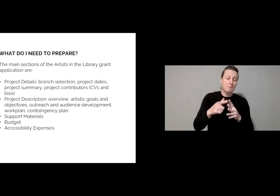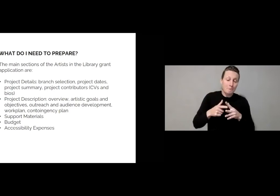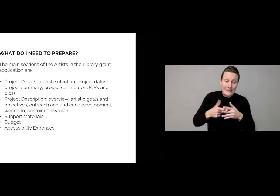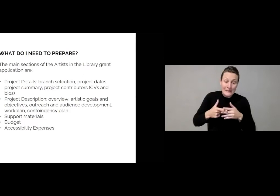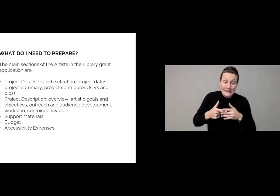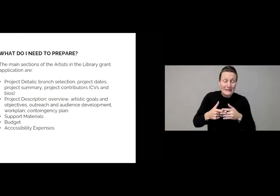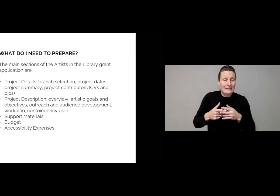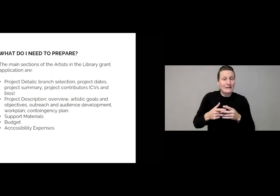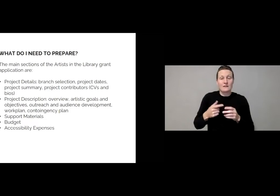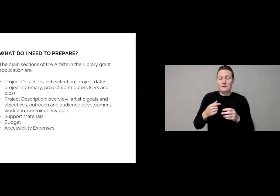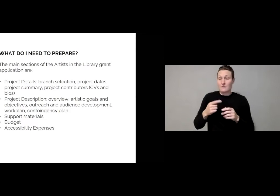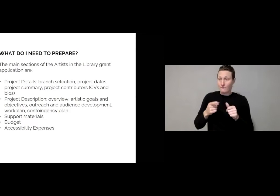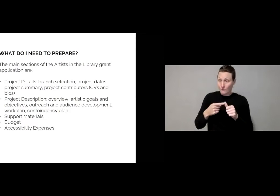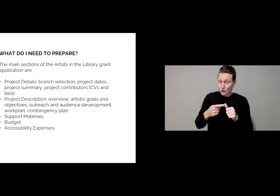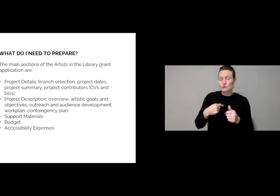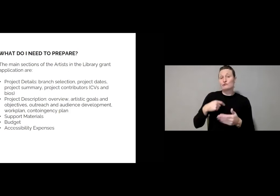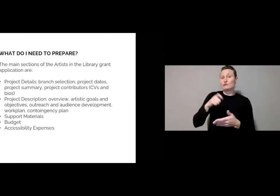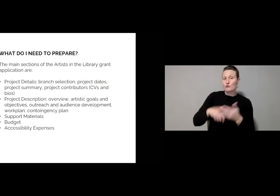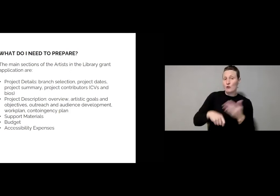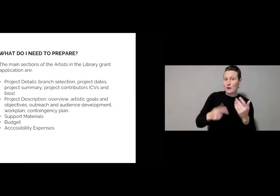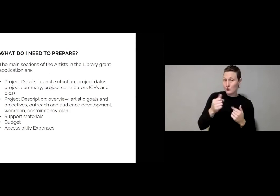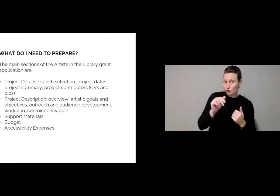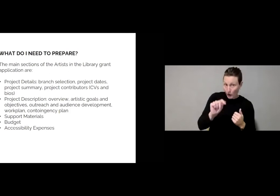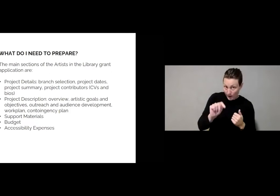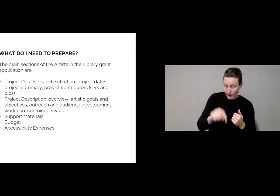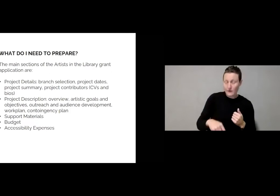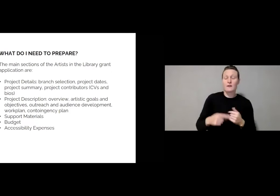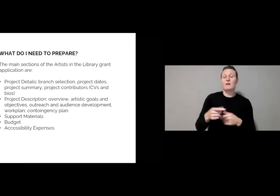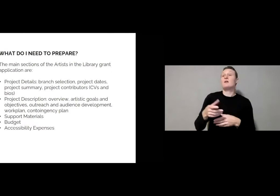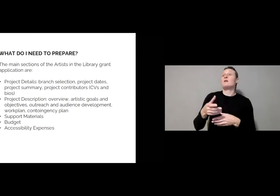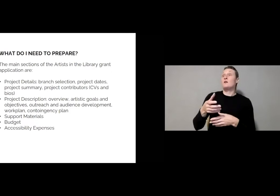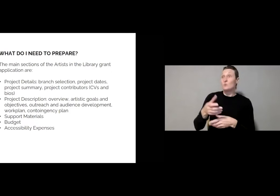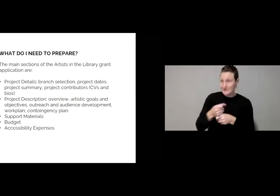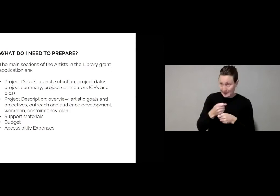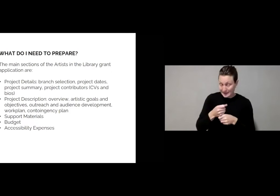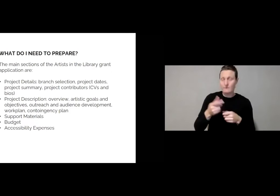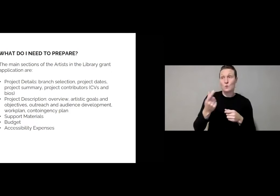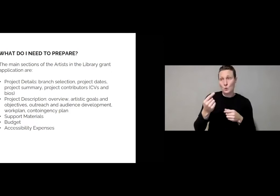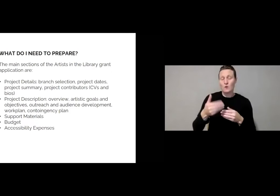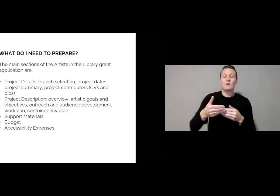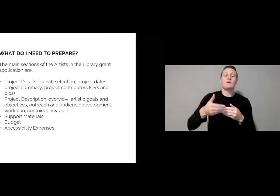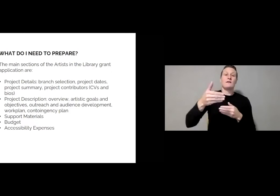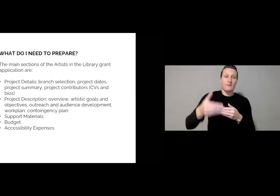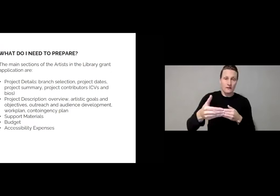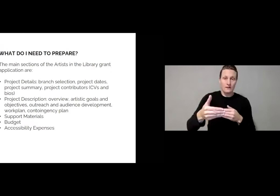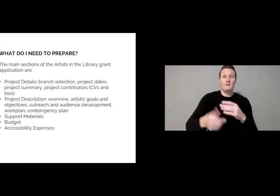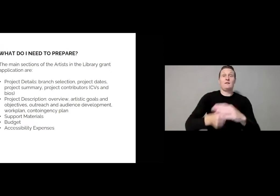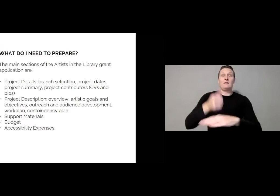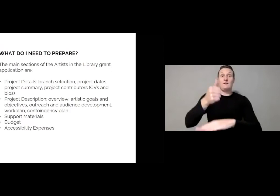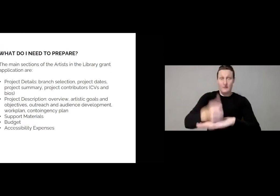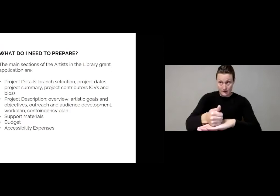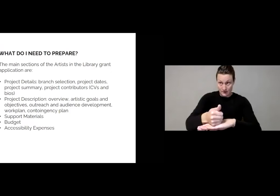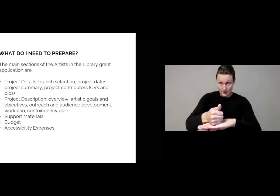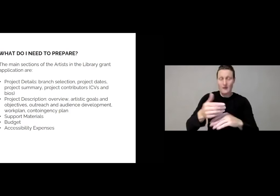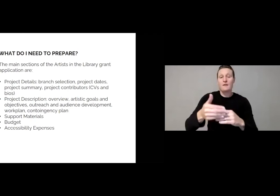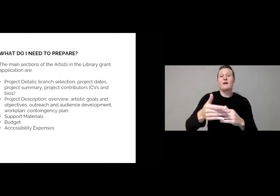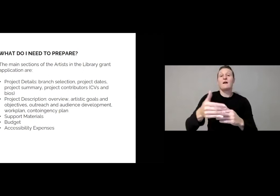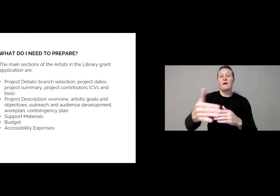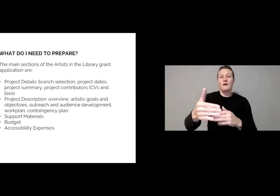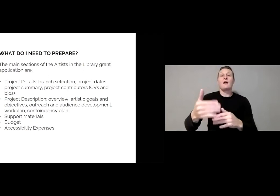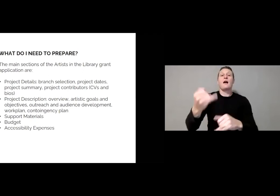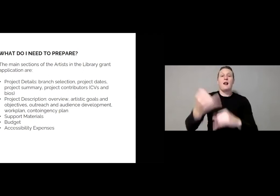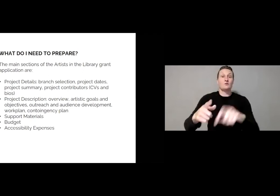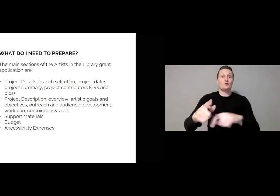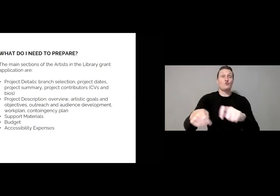know, writing the grant at the beginning to executing your project and then to wrapping it up at the end. And boy, did I ever